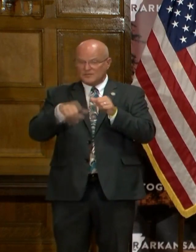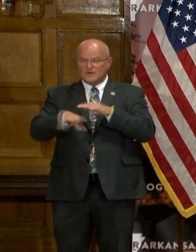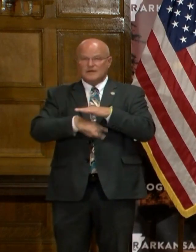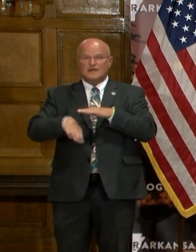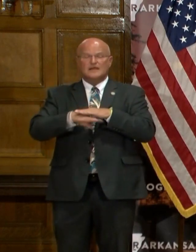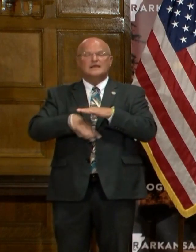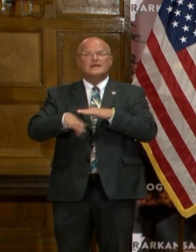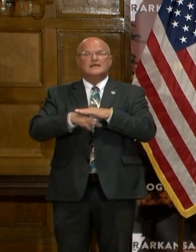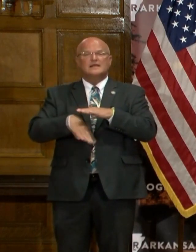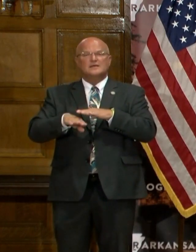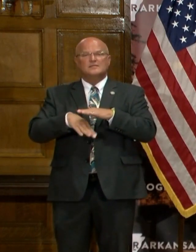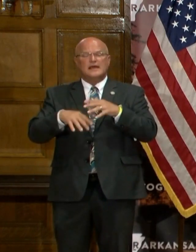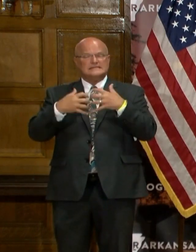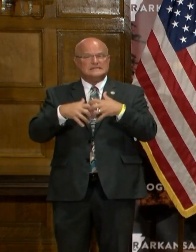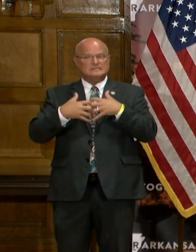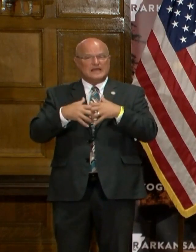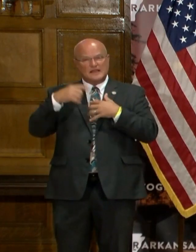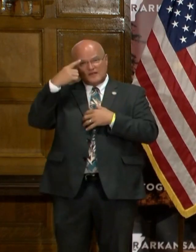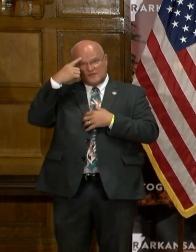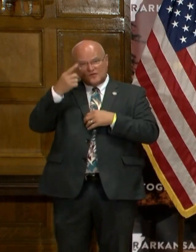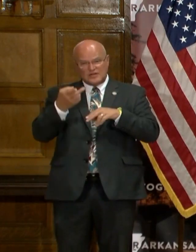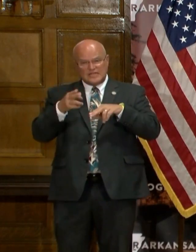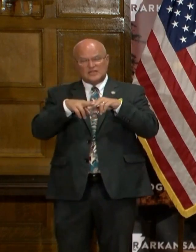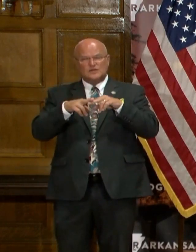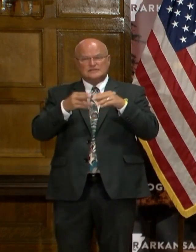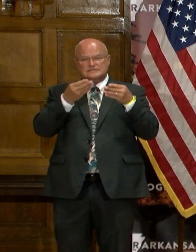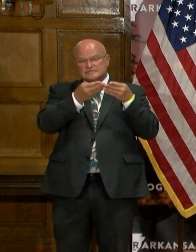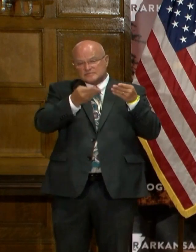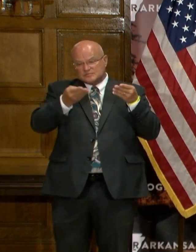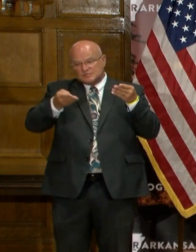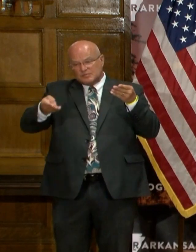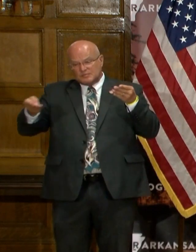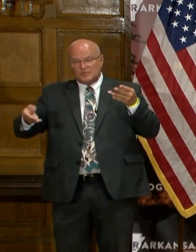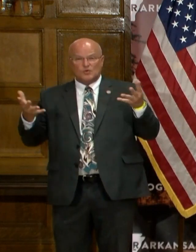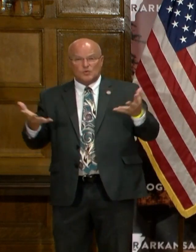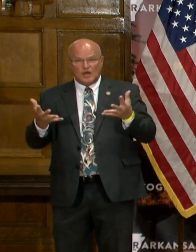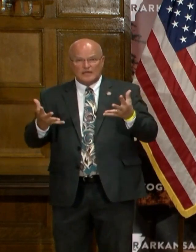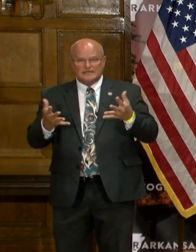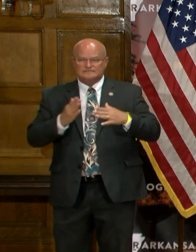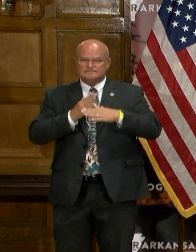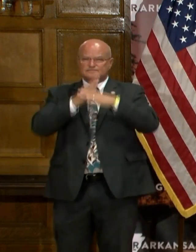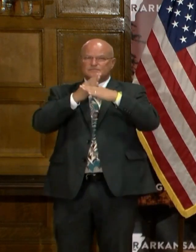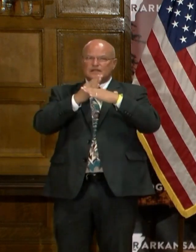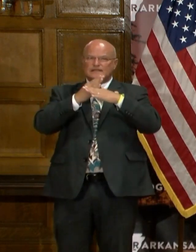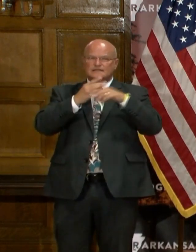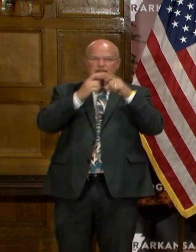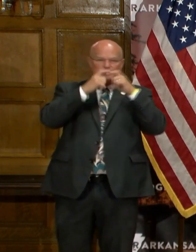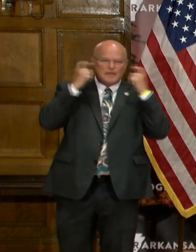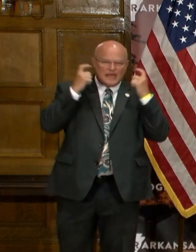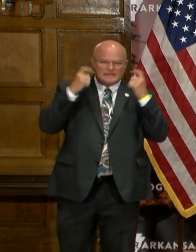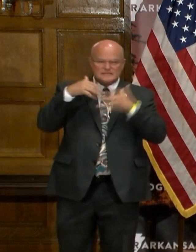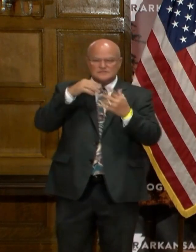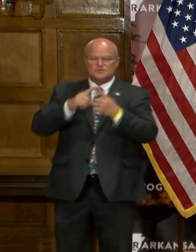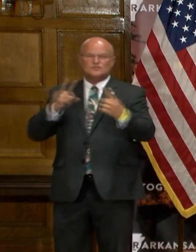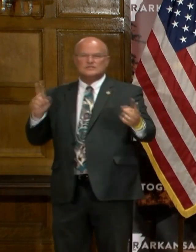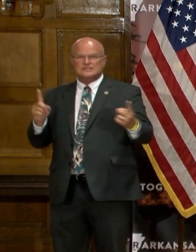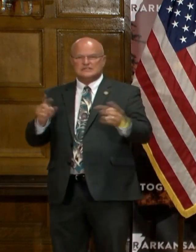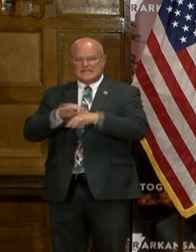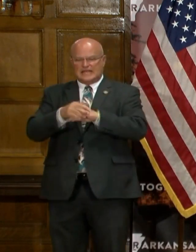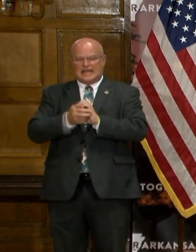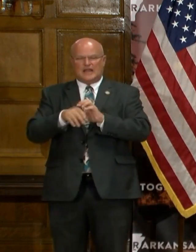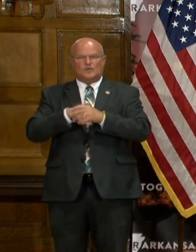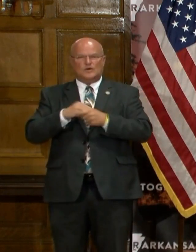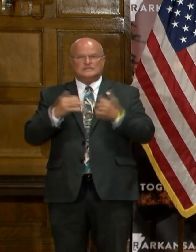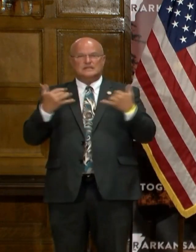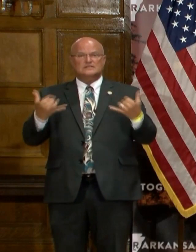basic mechanisms for decreasing transmission of this, which are the use of the mask, social distancing, and hand washing.